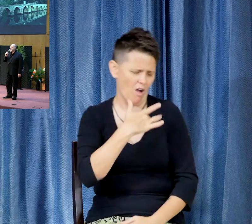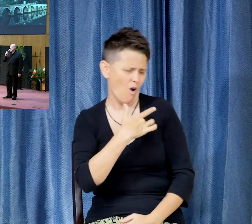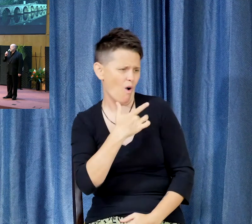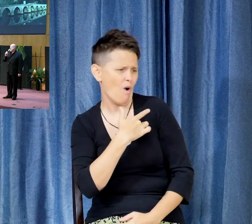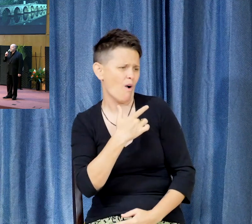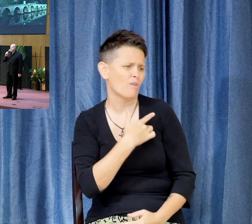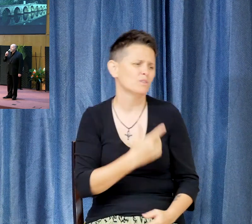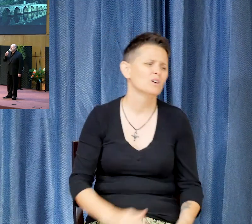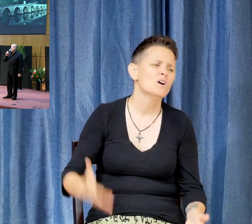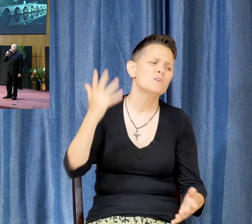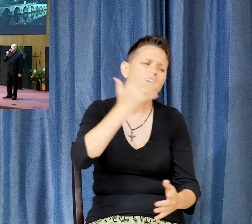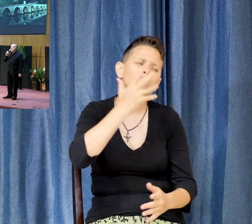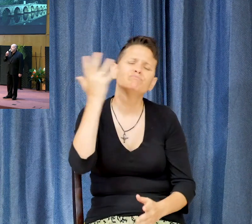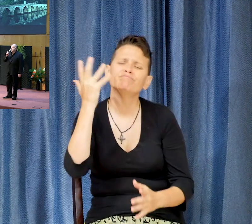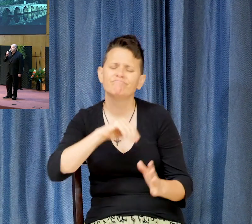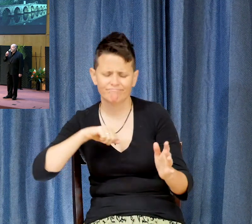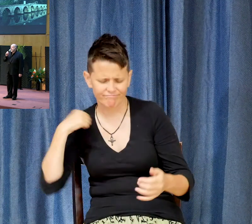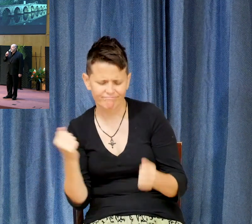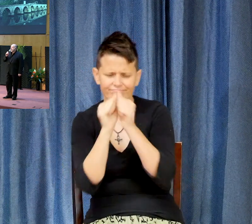heart? What about the love?